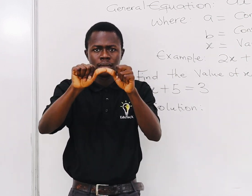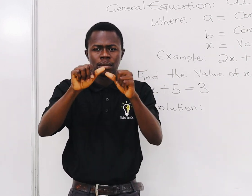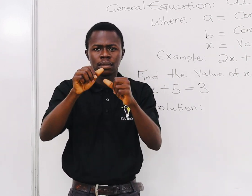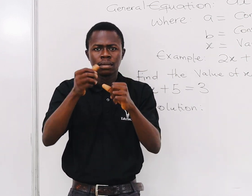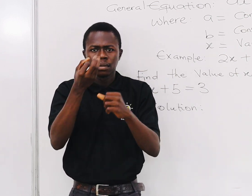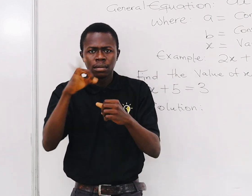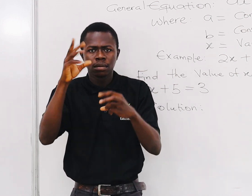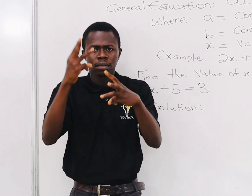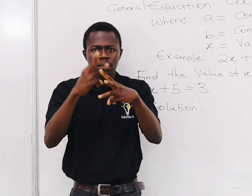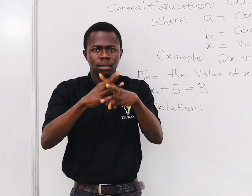of wood